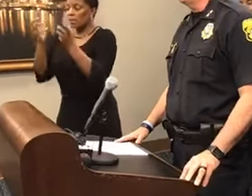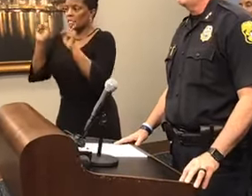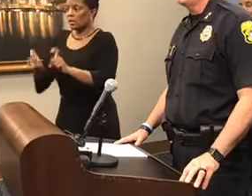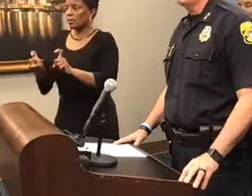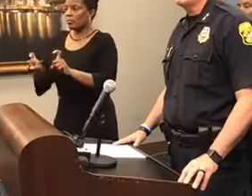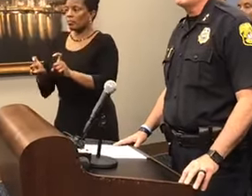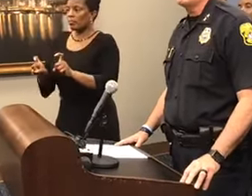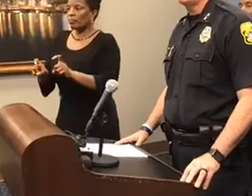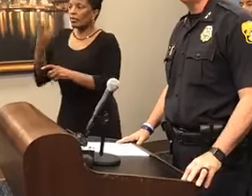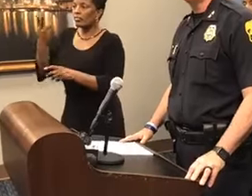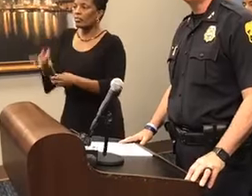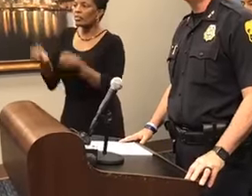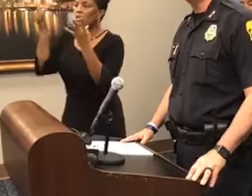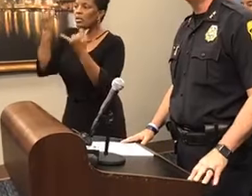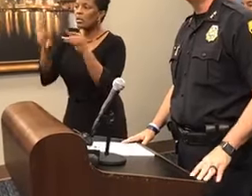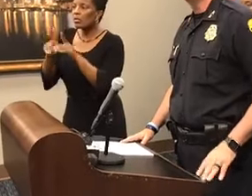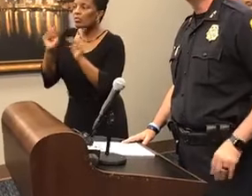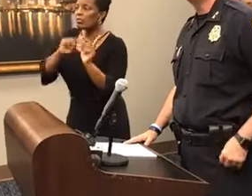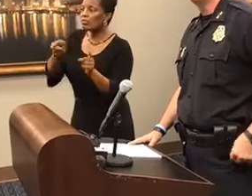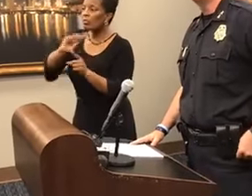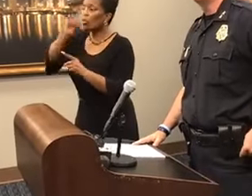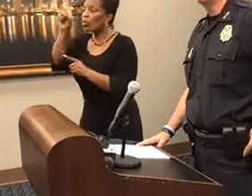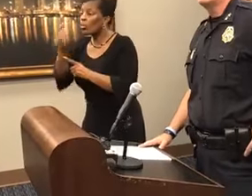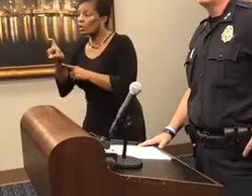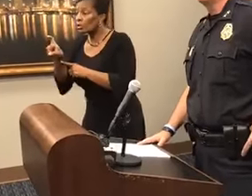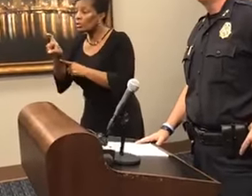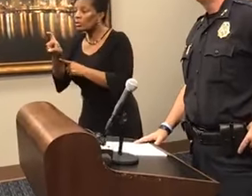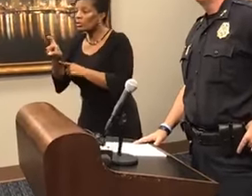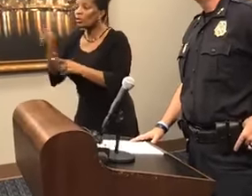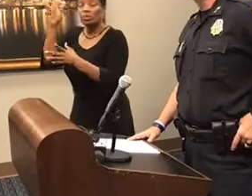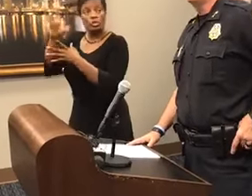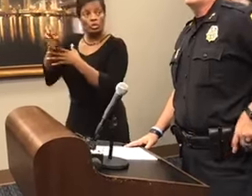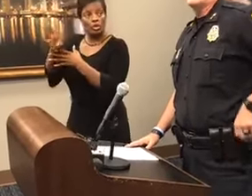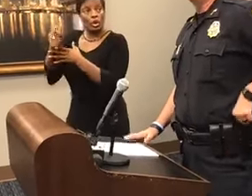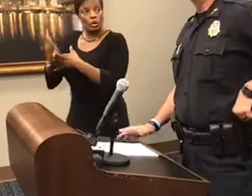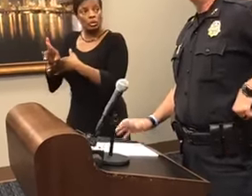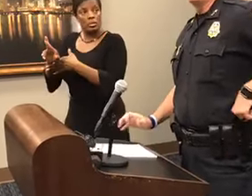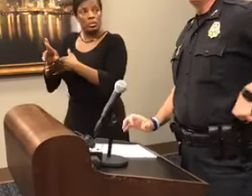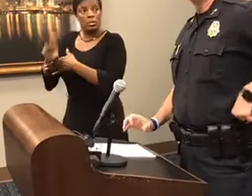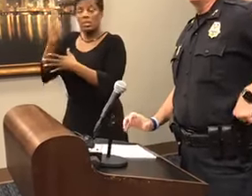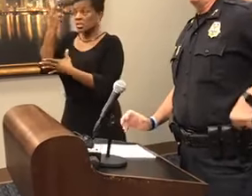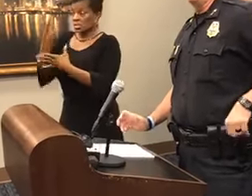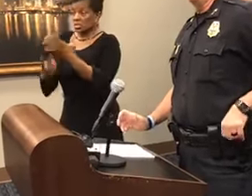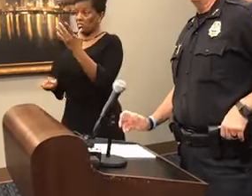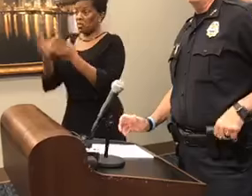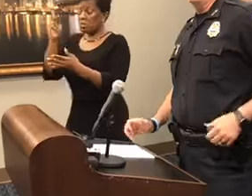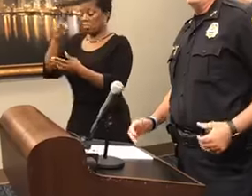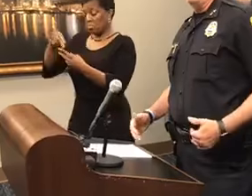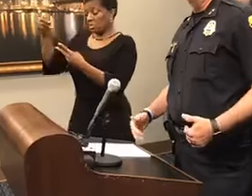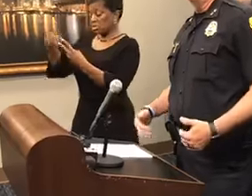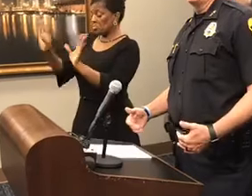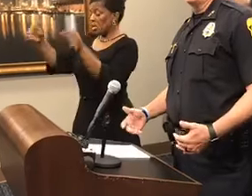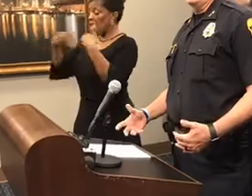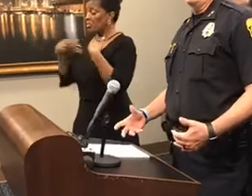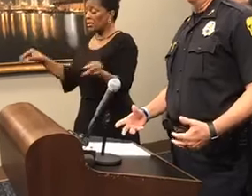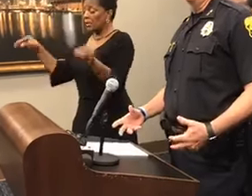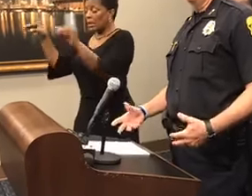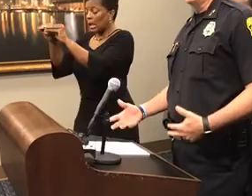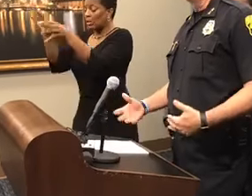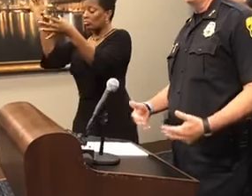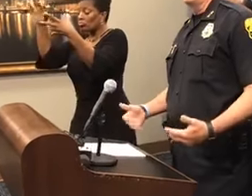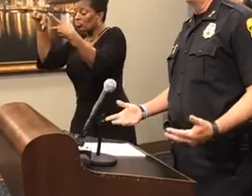Was there a few pieces of evidence that made us go from a questioning to actually charging? Well, there are several pieces that we are having to put